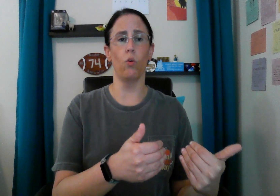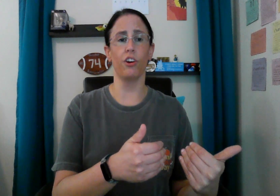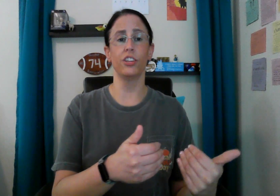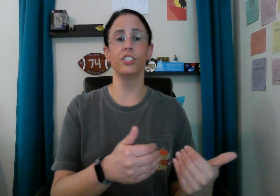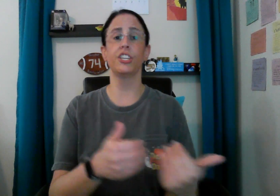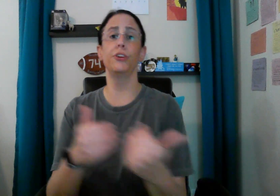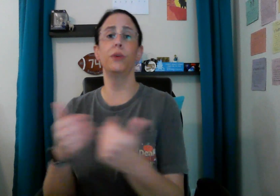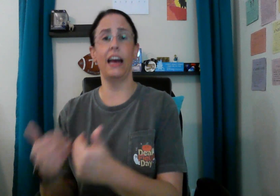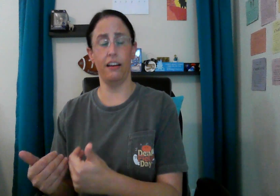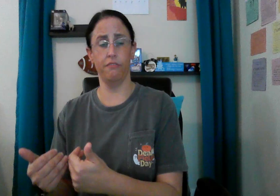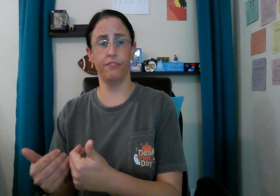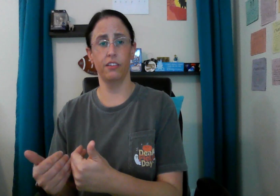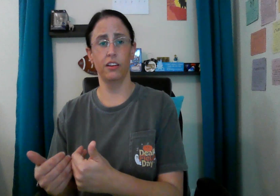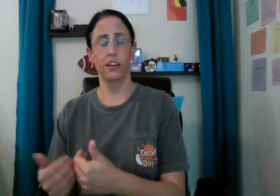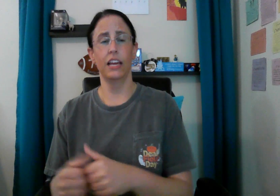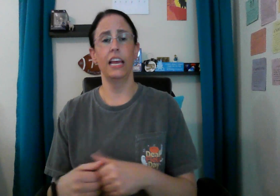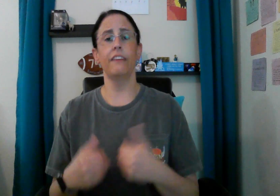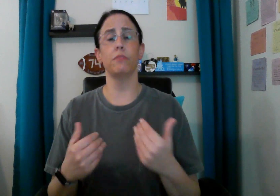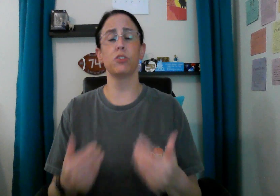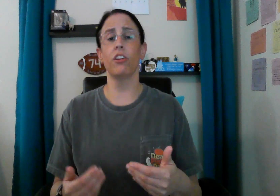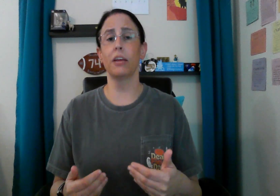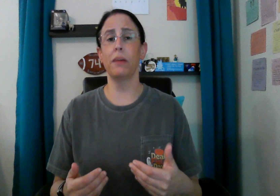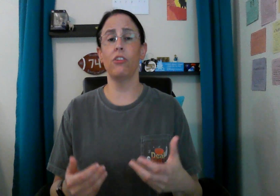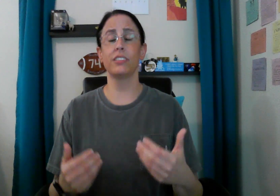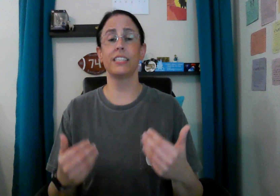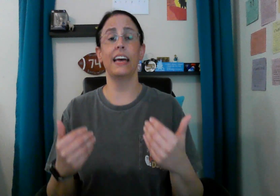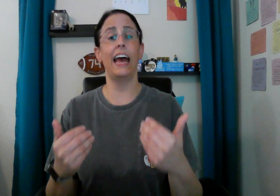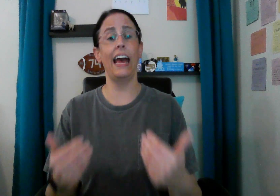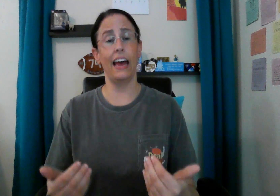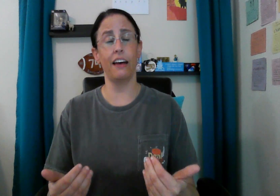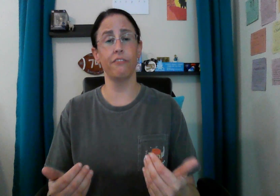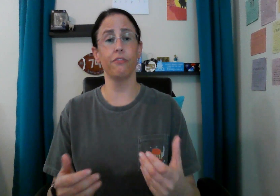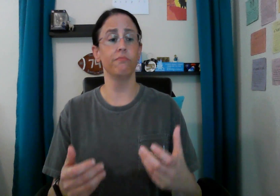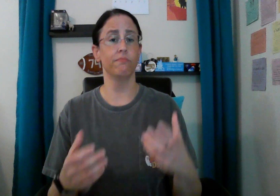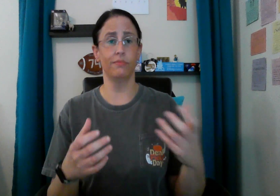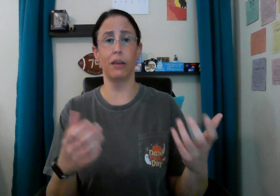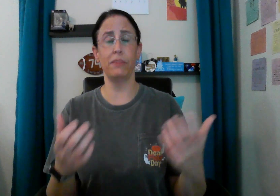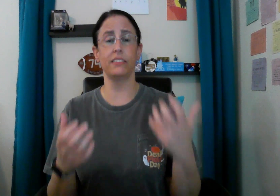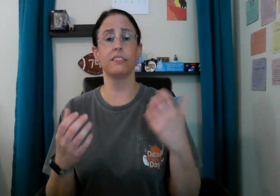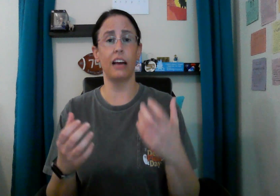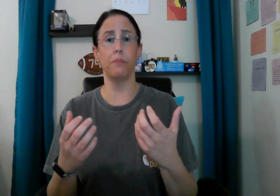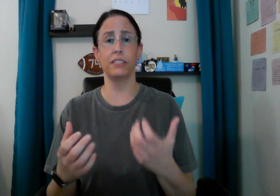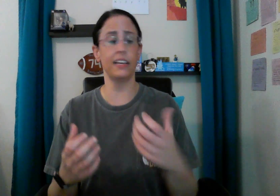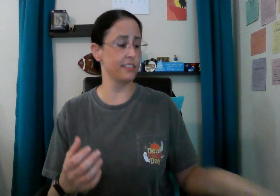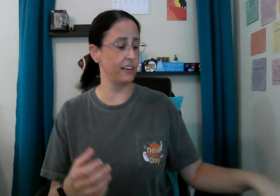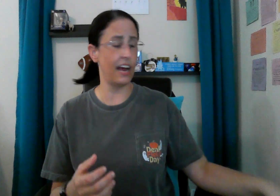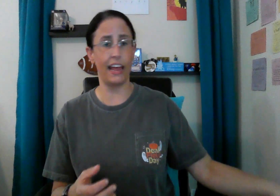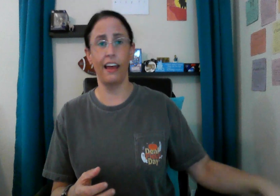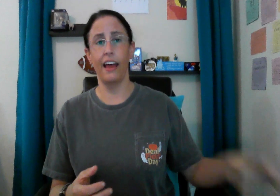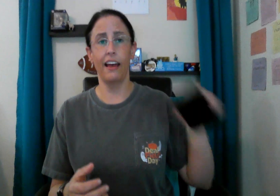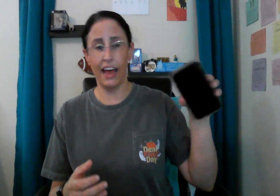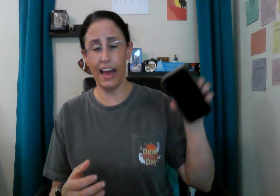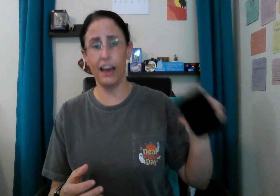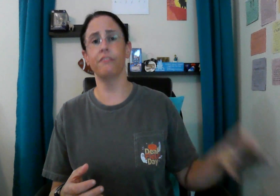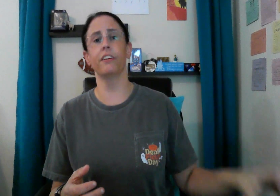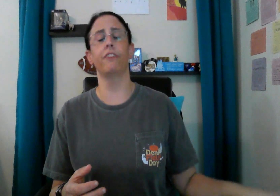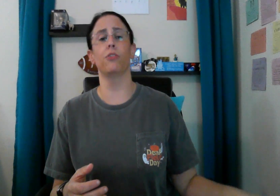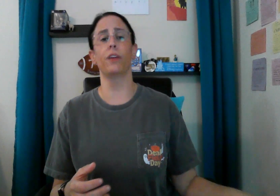or to have? If I'm talking about to have, that means I possess it. I have a phone, I